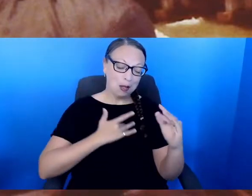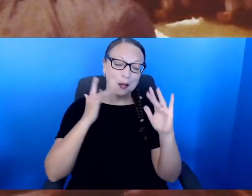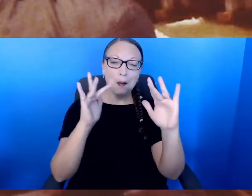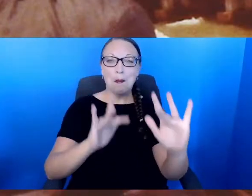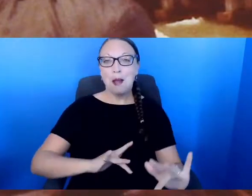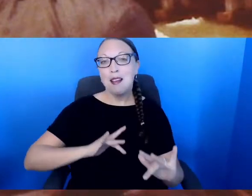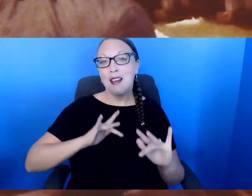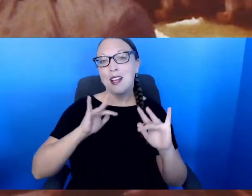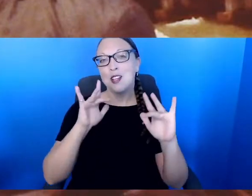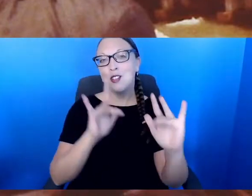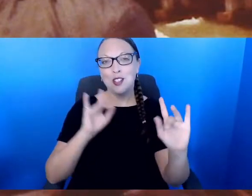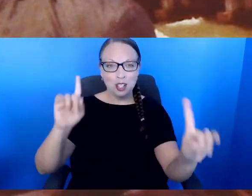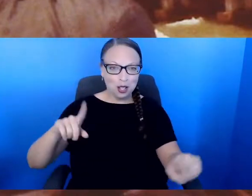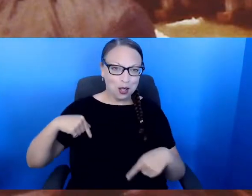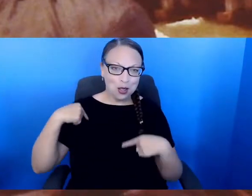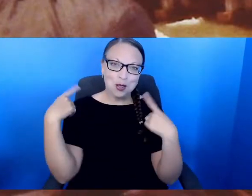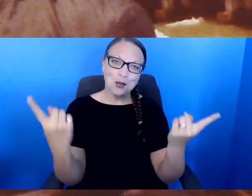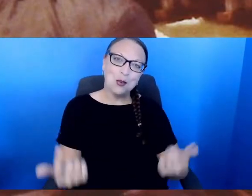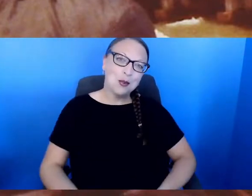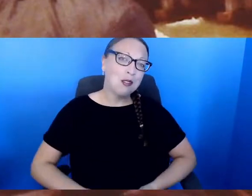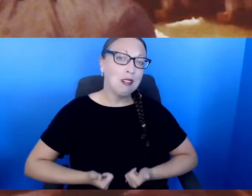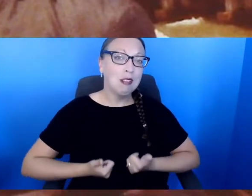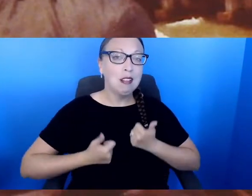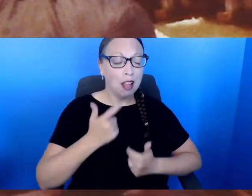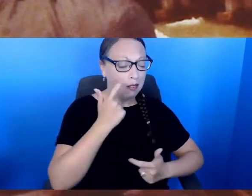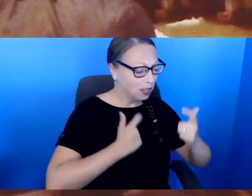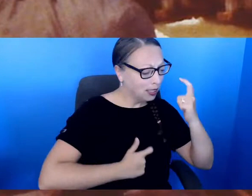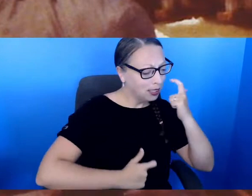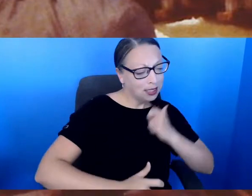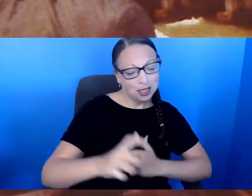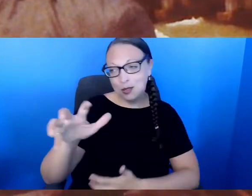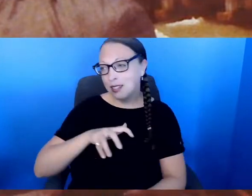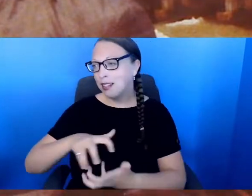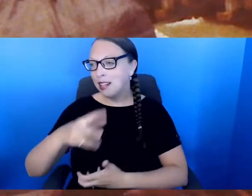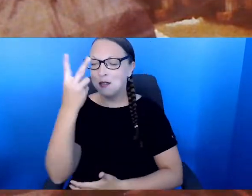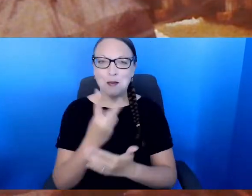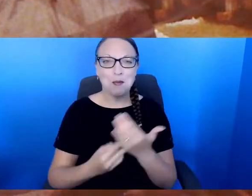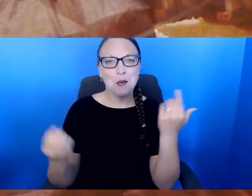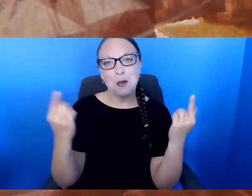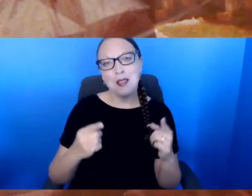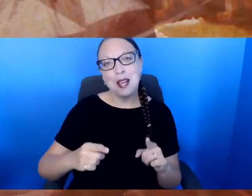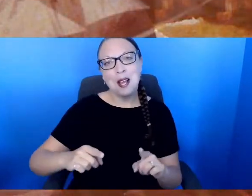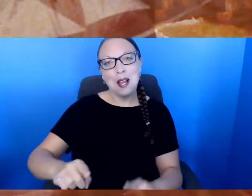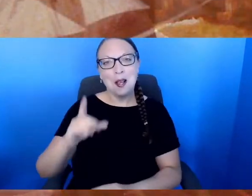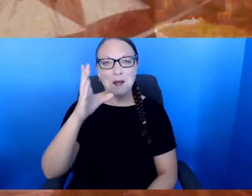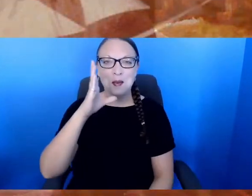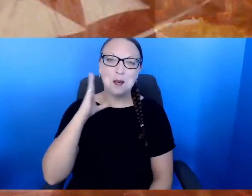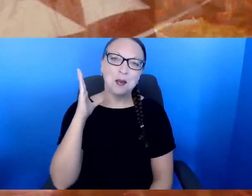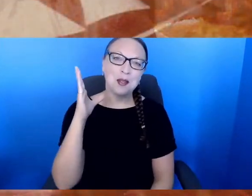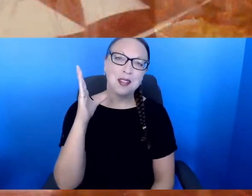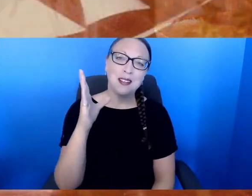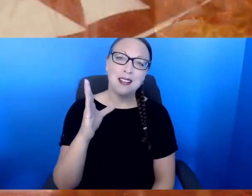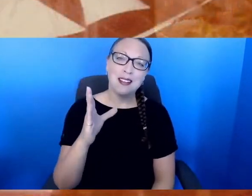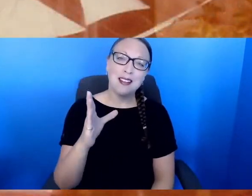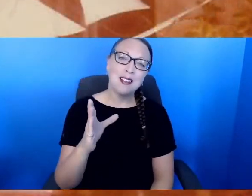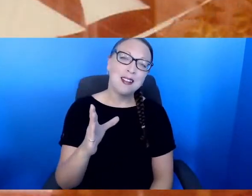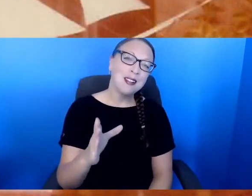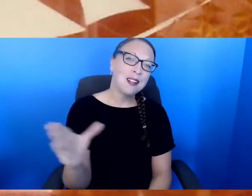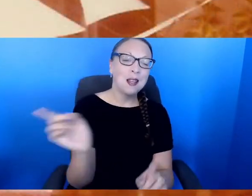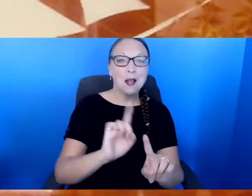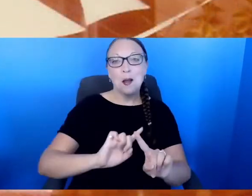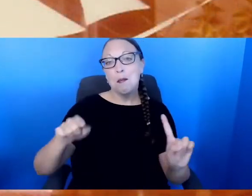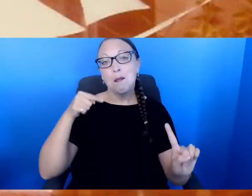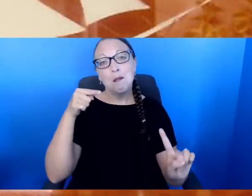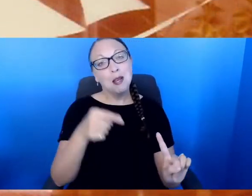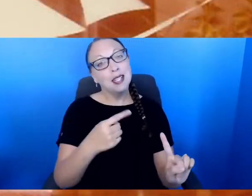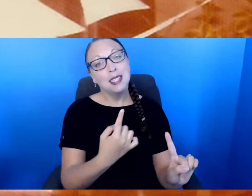compassion down the spring of all lives, tears and laughter do ring.